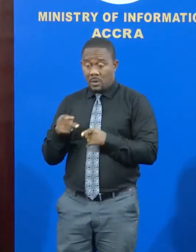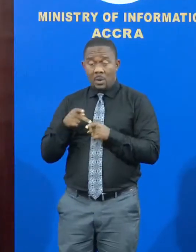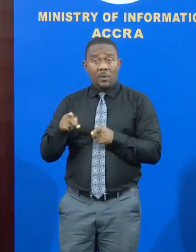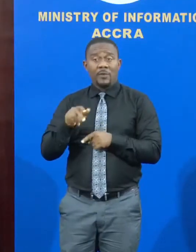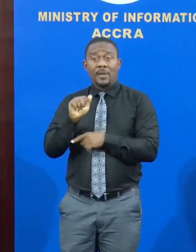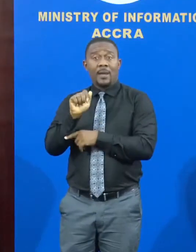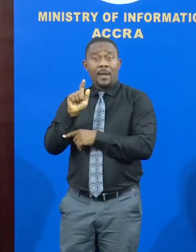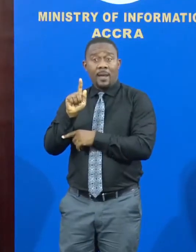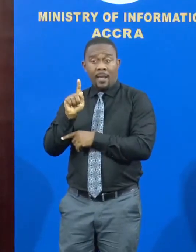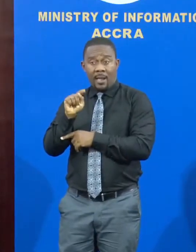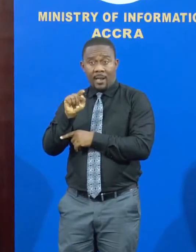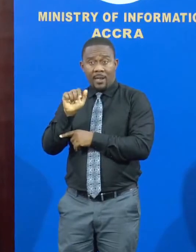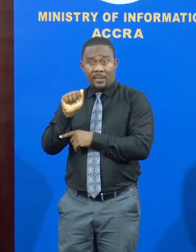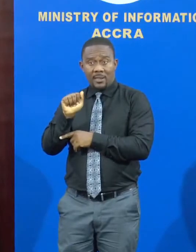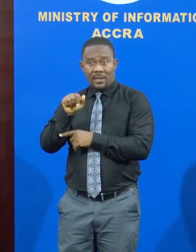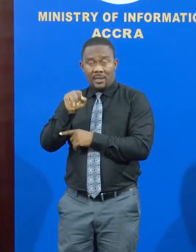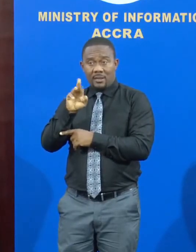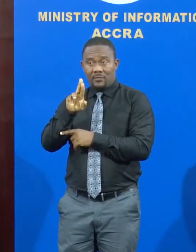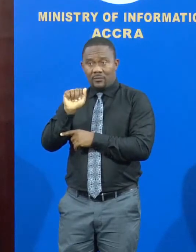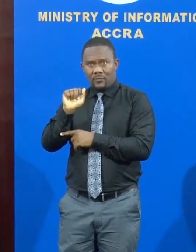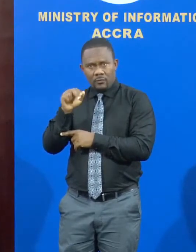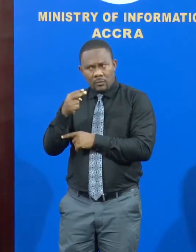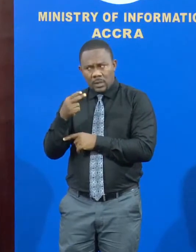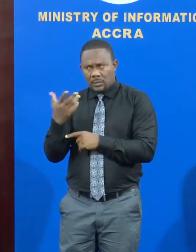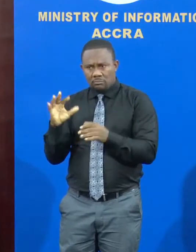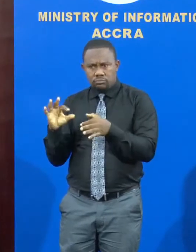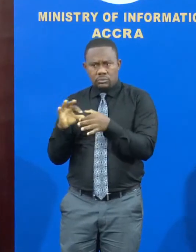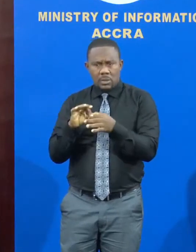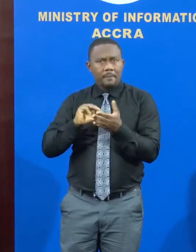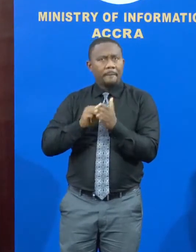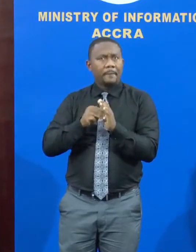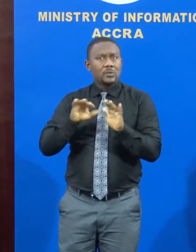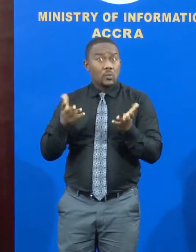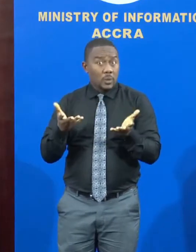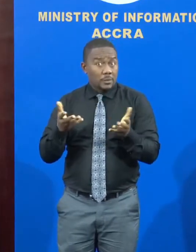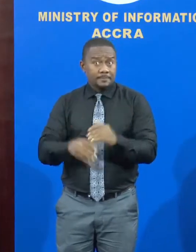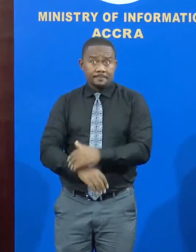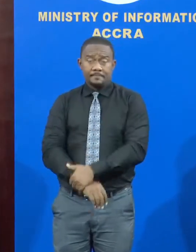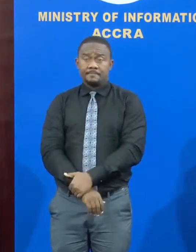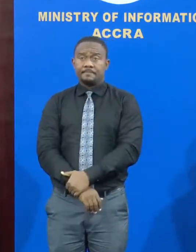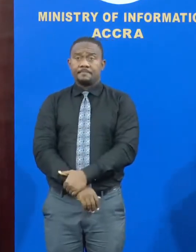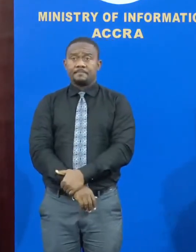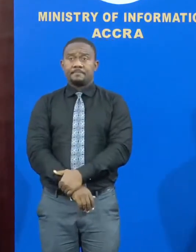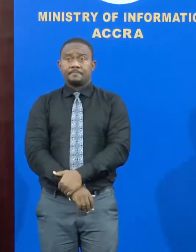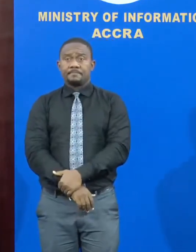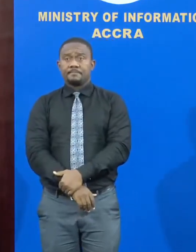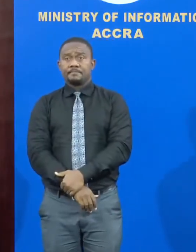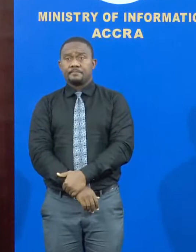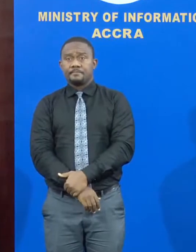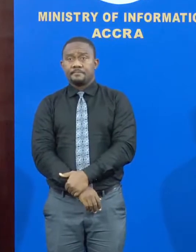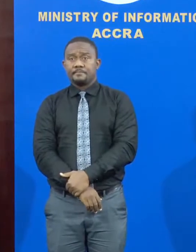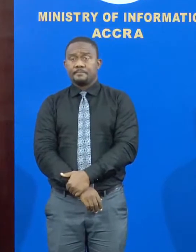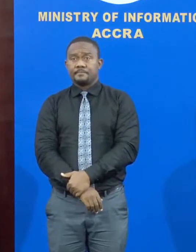to brief us on what this measure means. Prof.